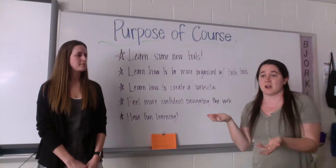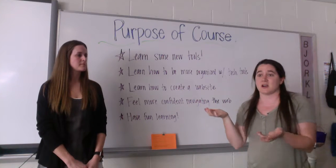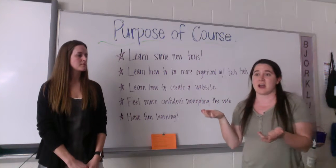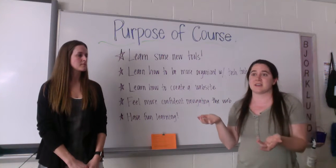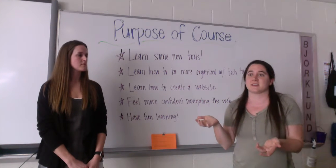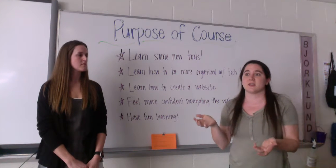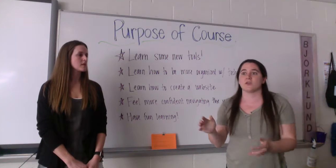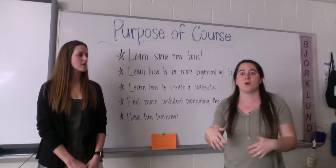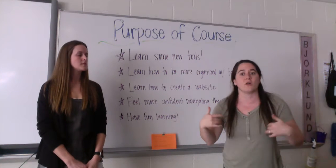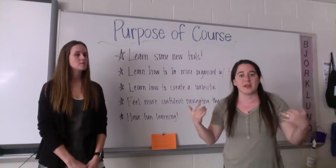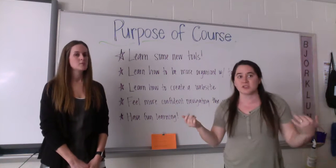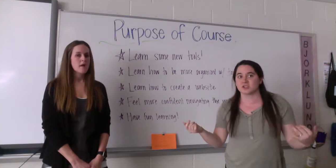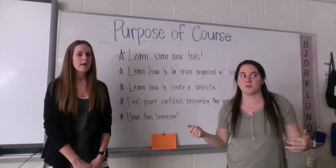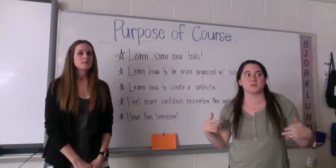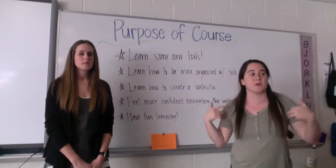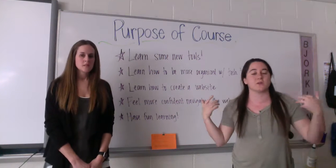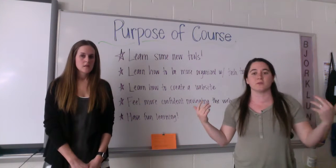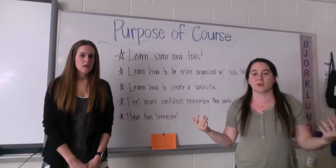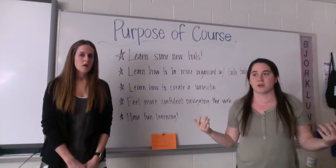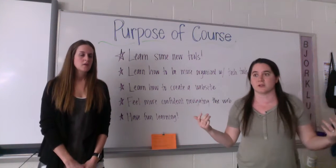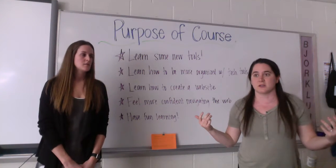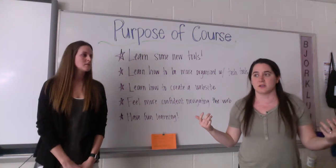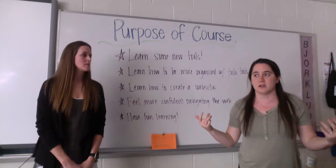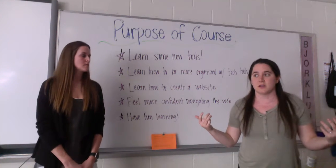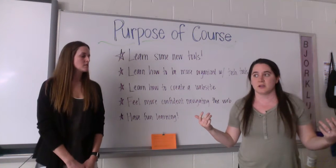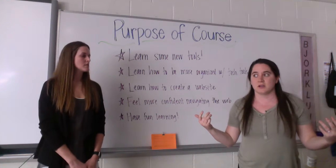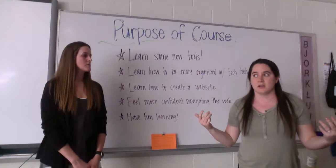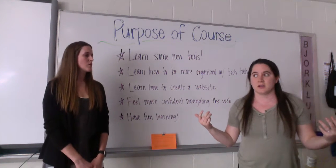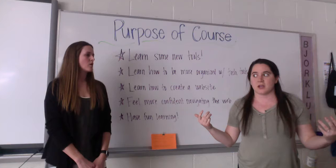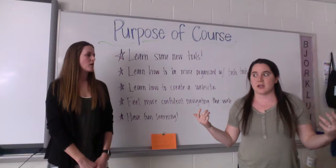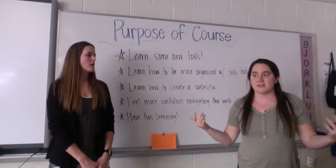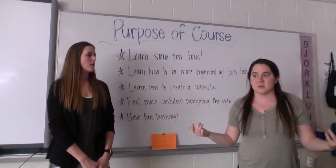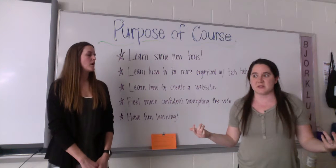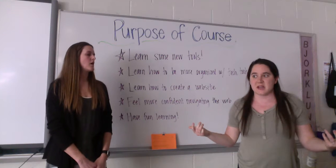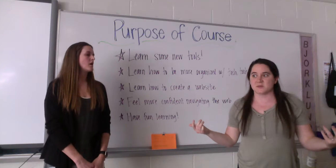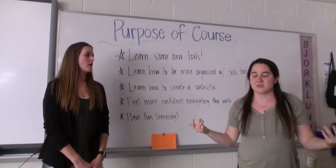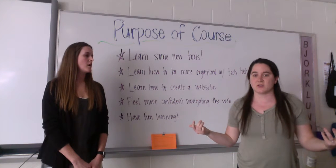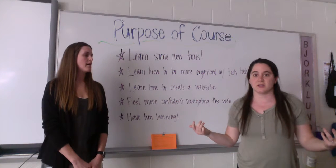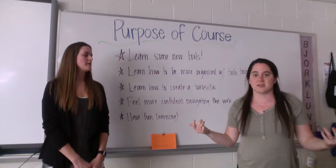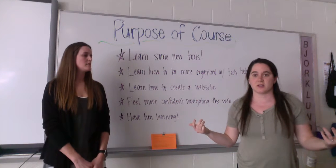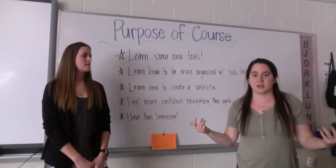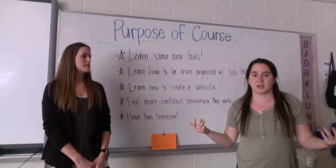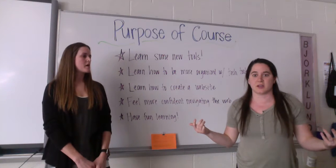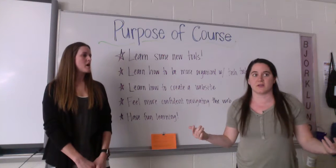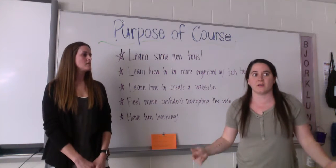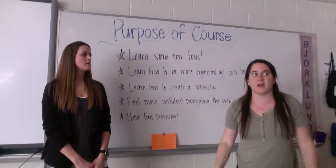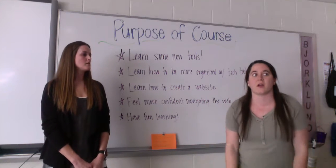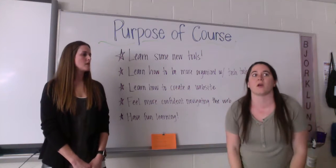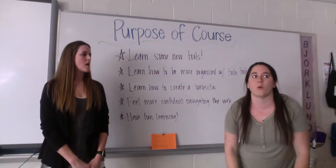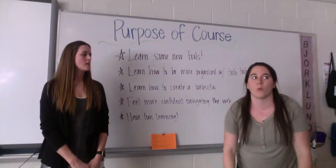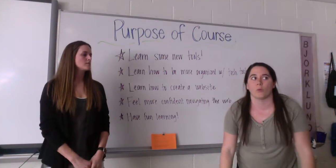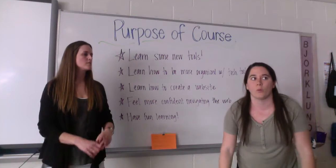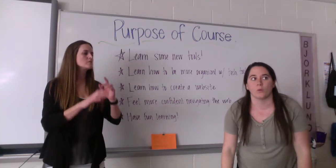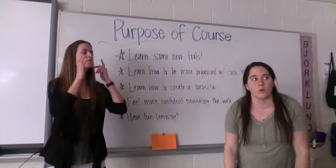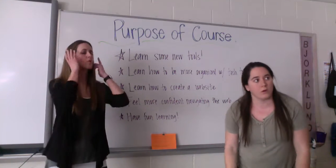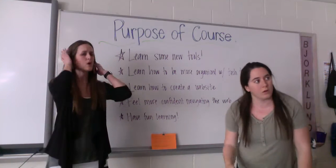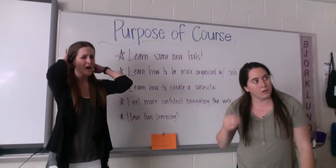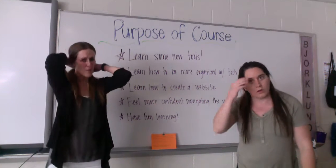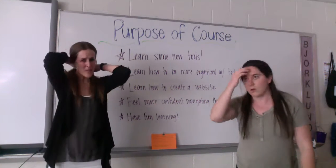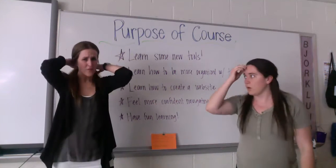are asking you, okay, show us what you learned. And sometimes students look and they're like, Or how many of you